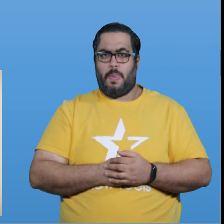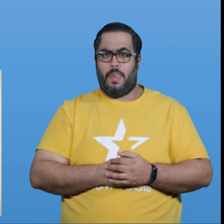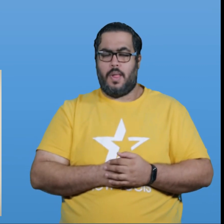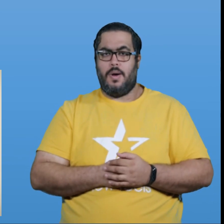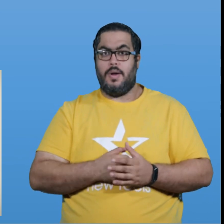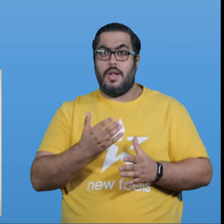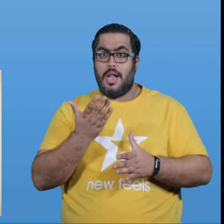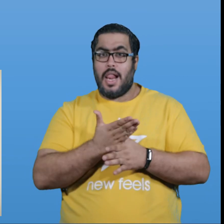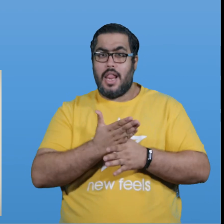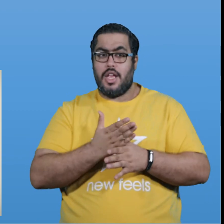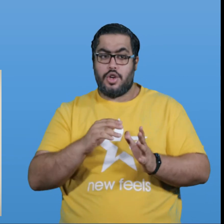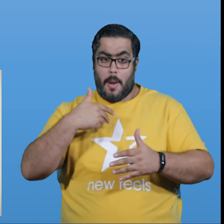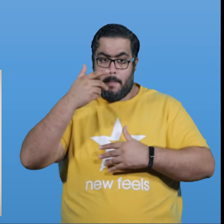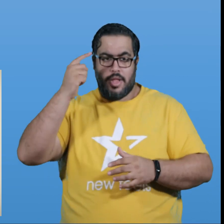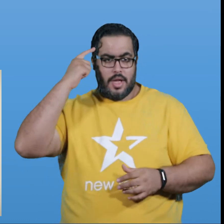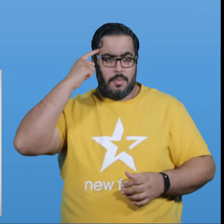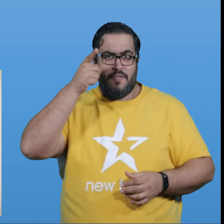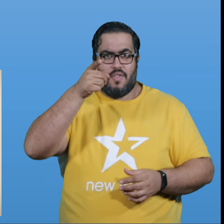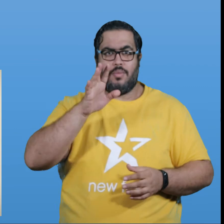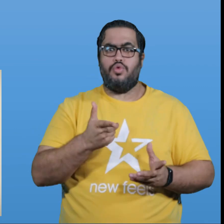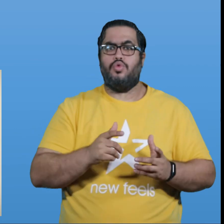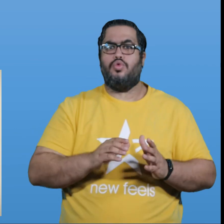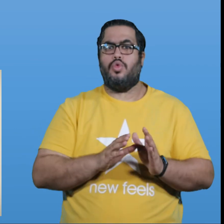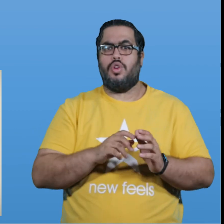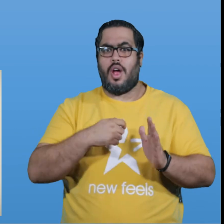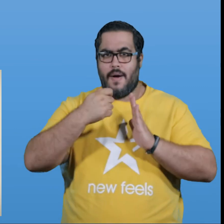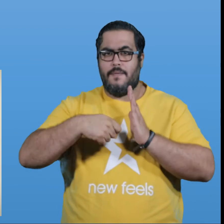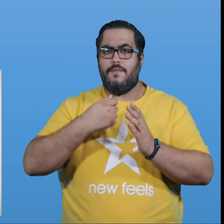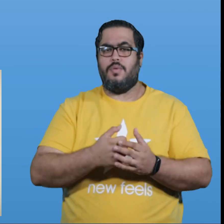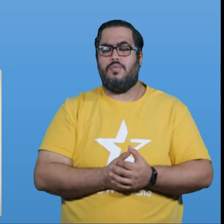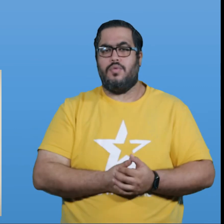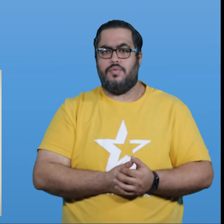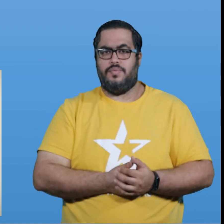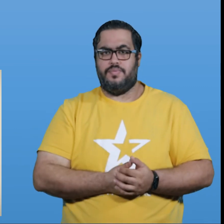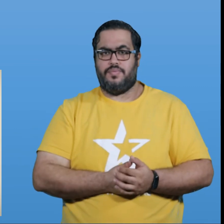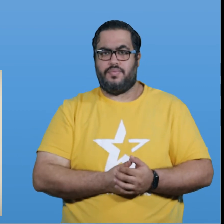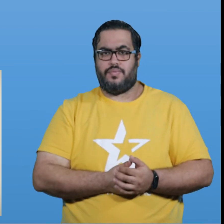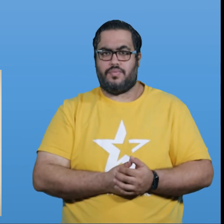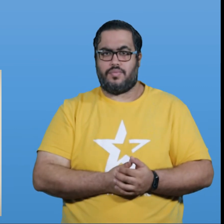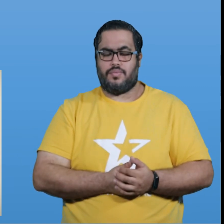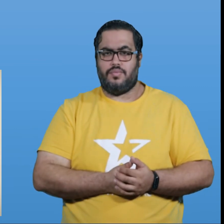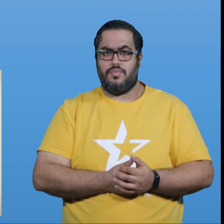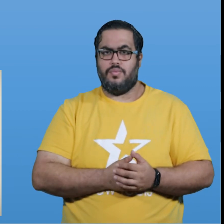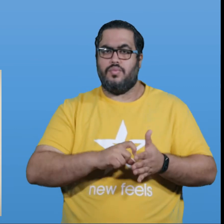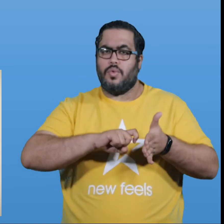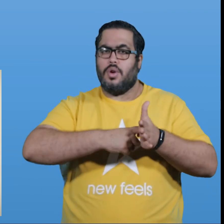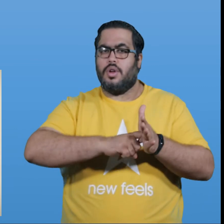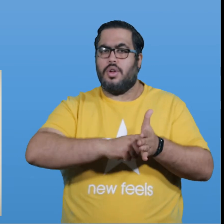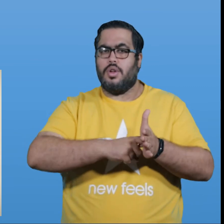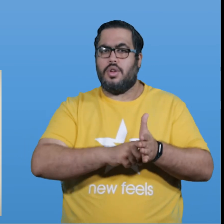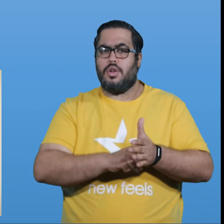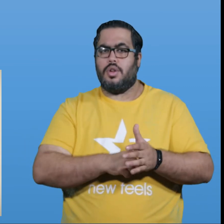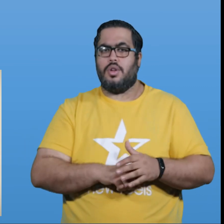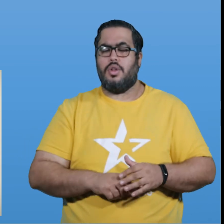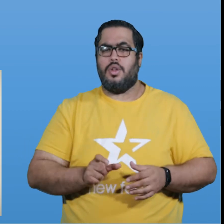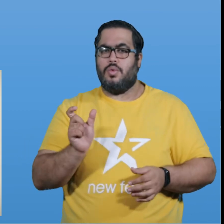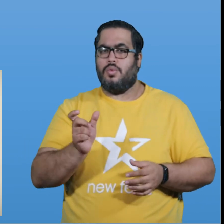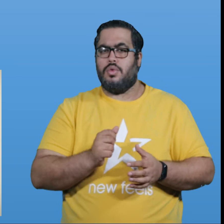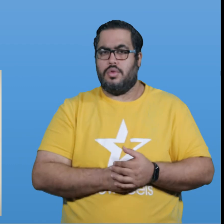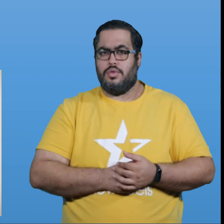We have multiple keywords here. The first one is read, the second one written, the third one is new movies, the